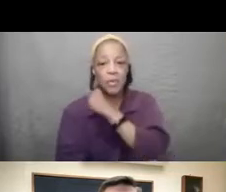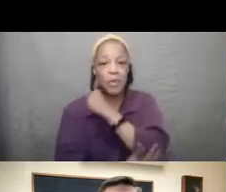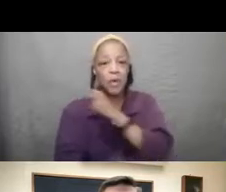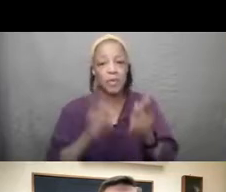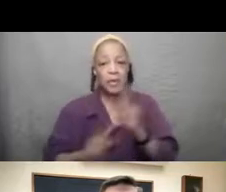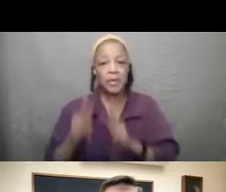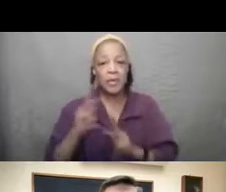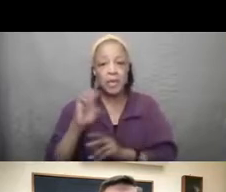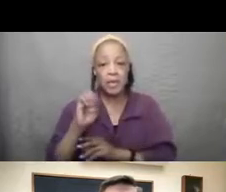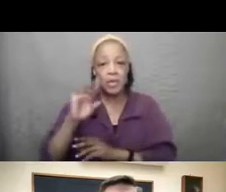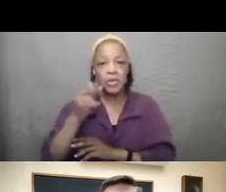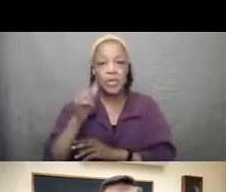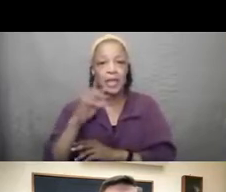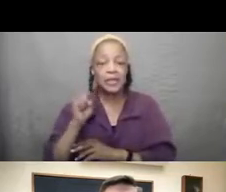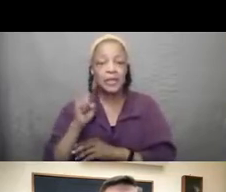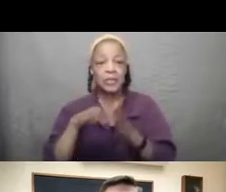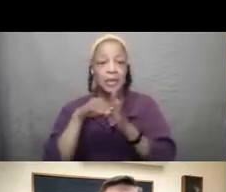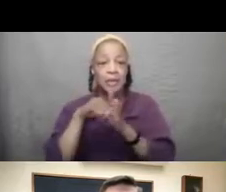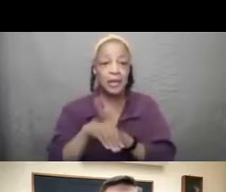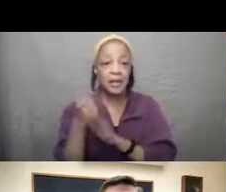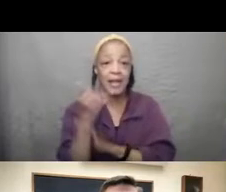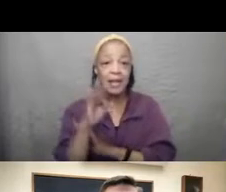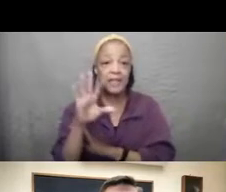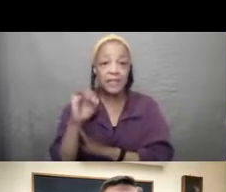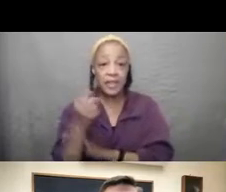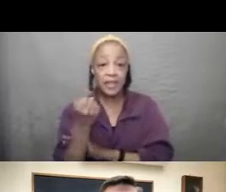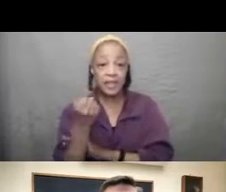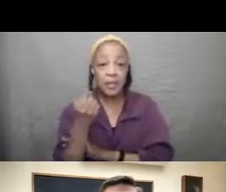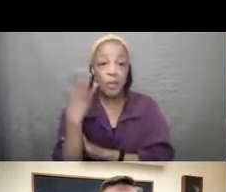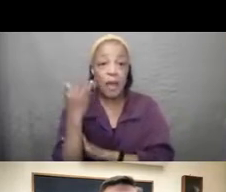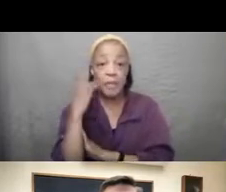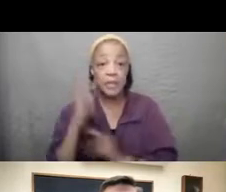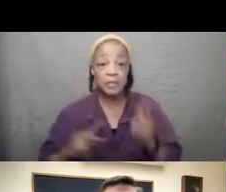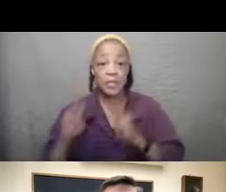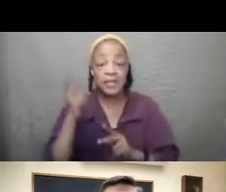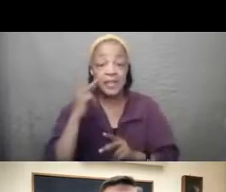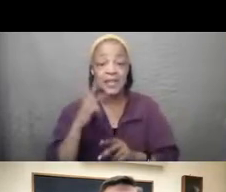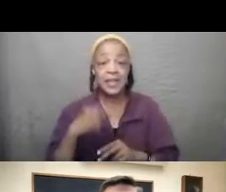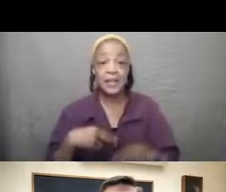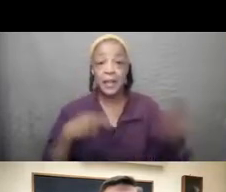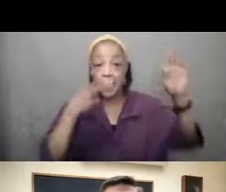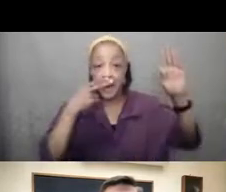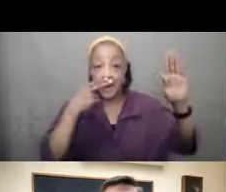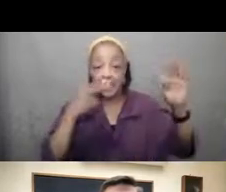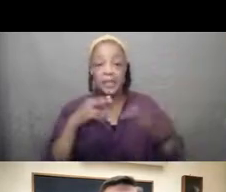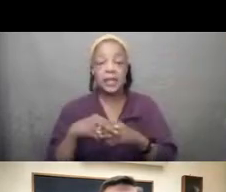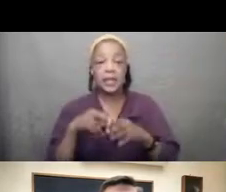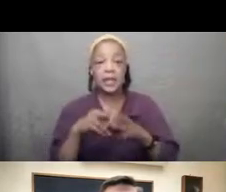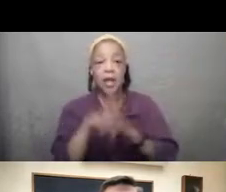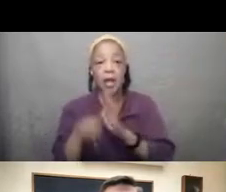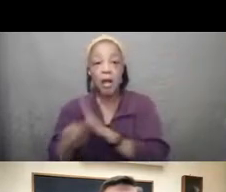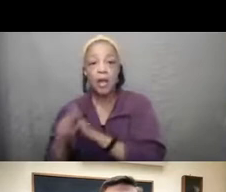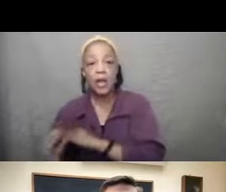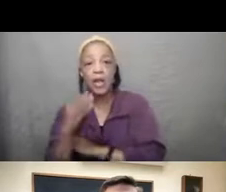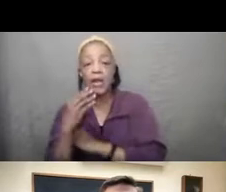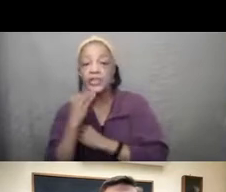a decline in the 1950s, only because the public finally saw that the Nazi Holocaust was its ultimate expression. As